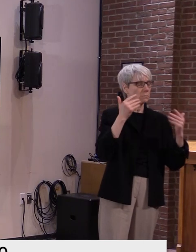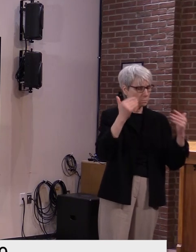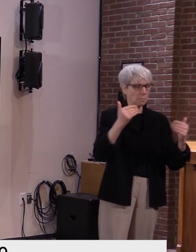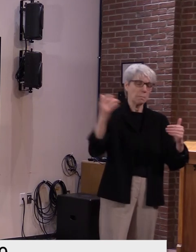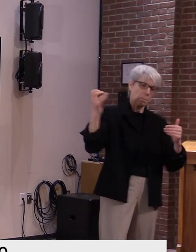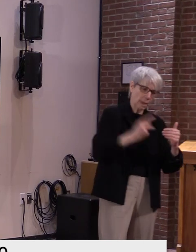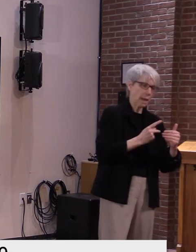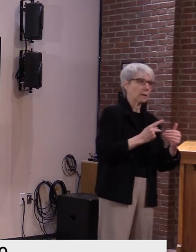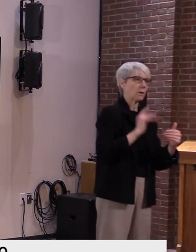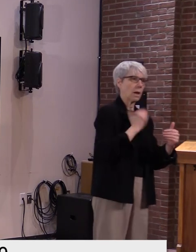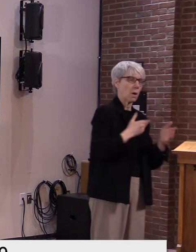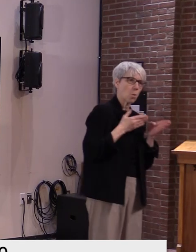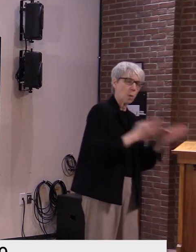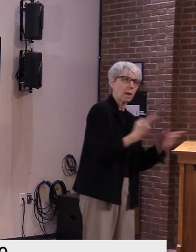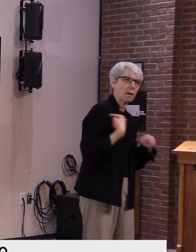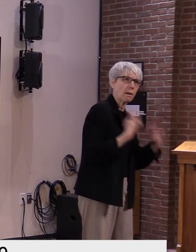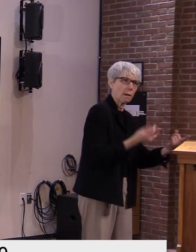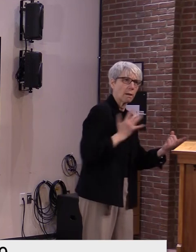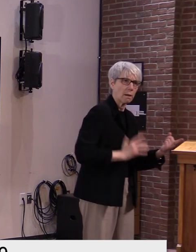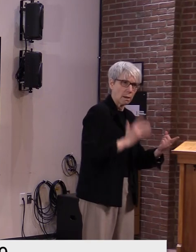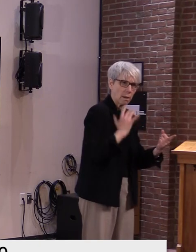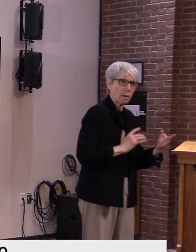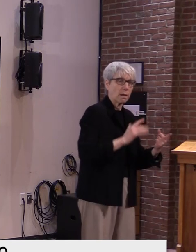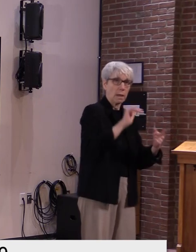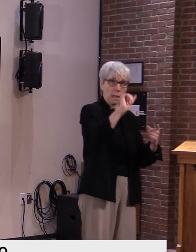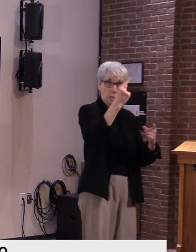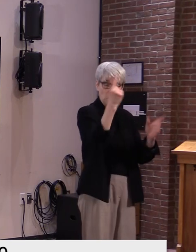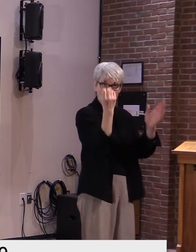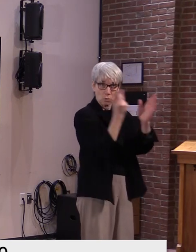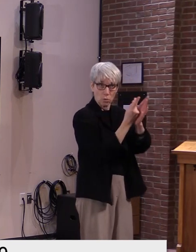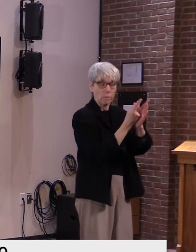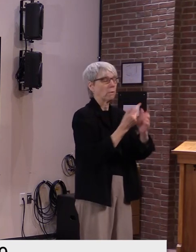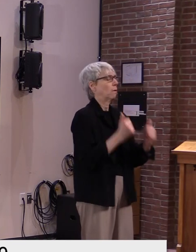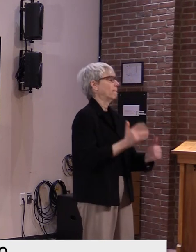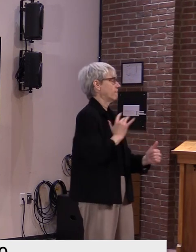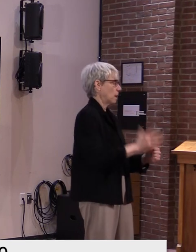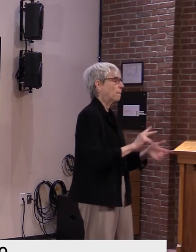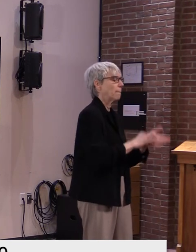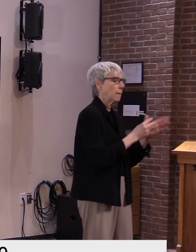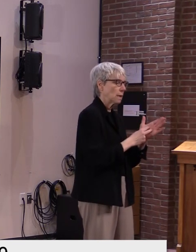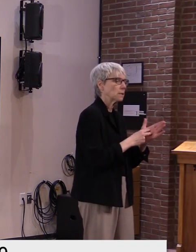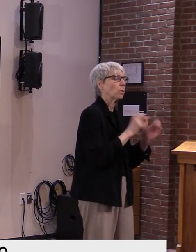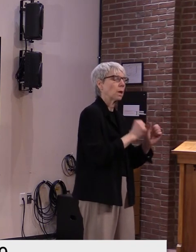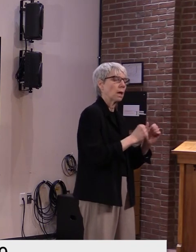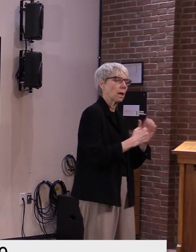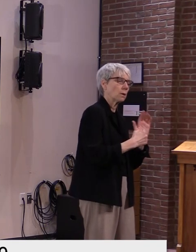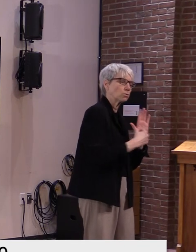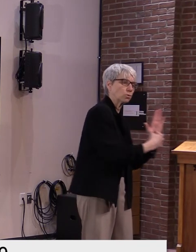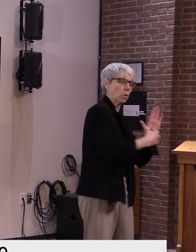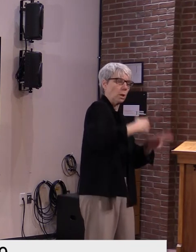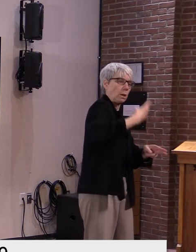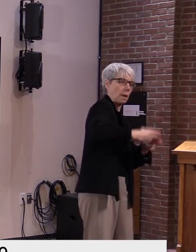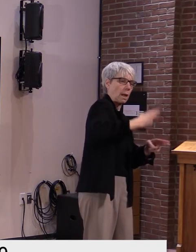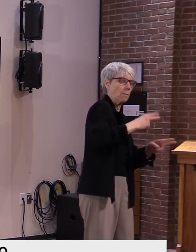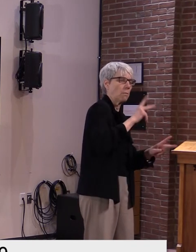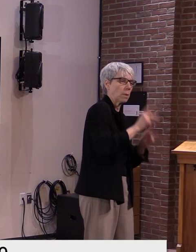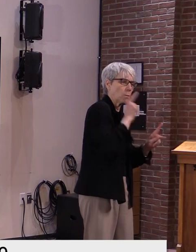what we were doing before with the AG's blessing. So, Commissioner Sherling, anything to offer?